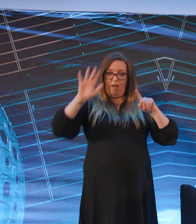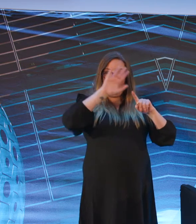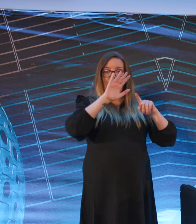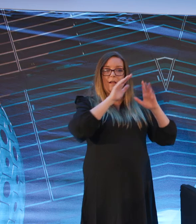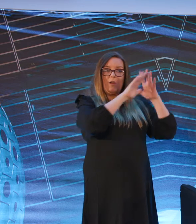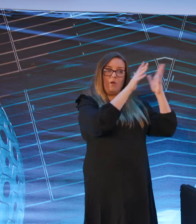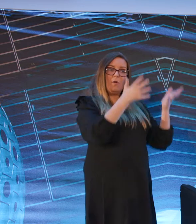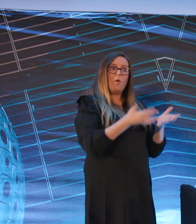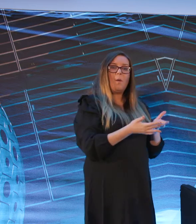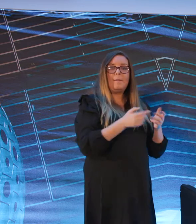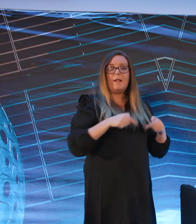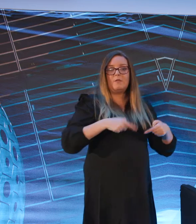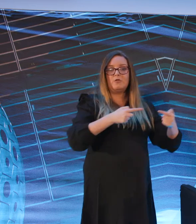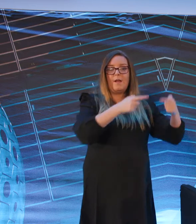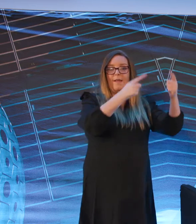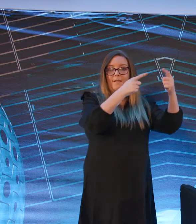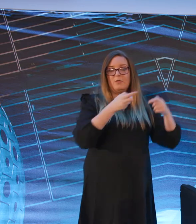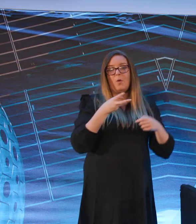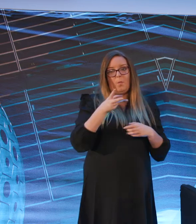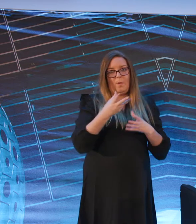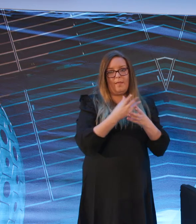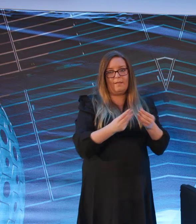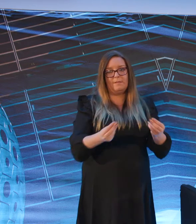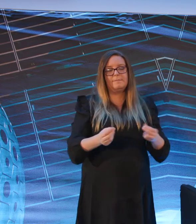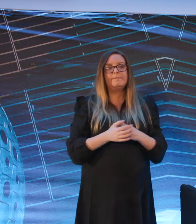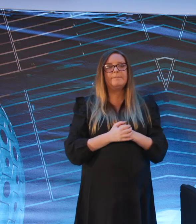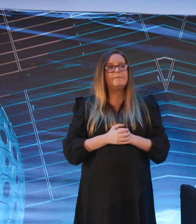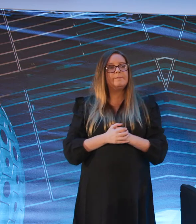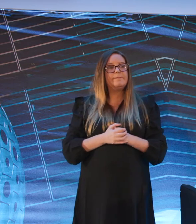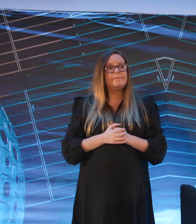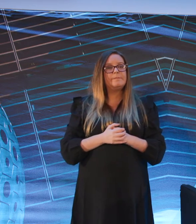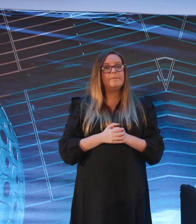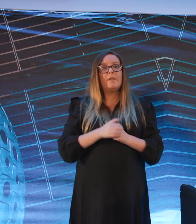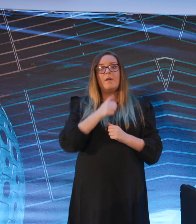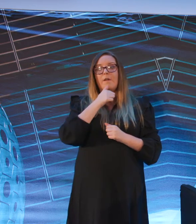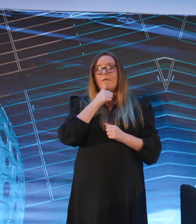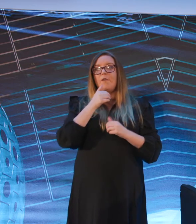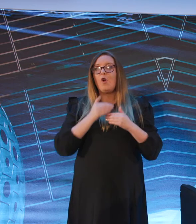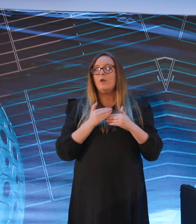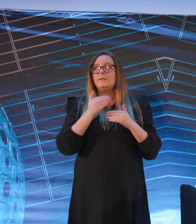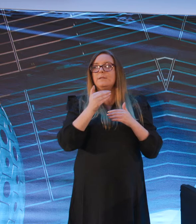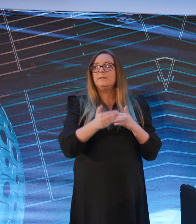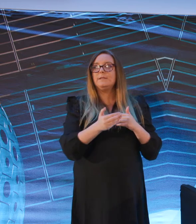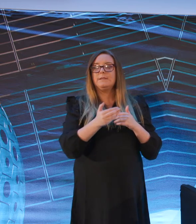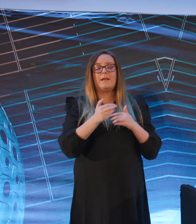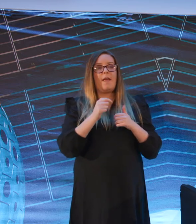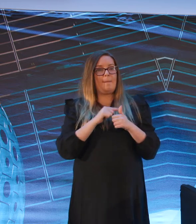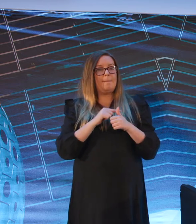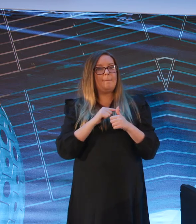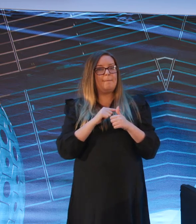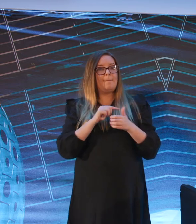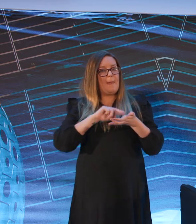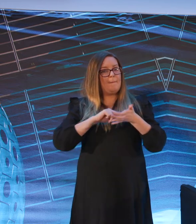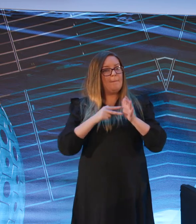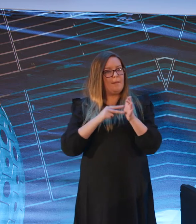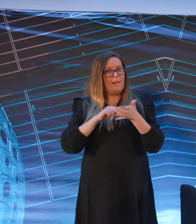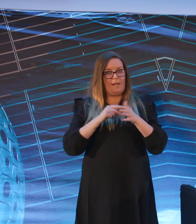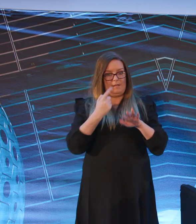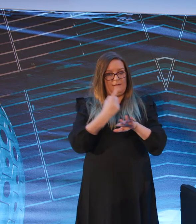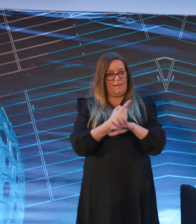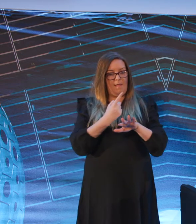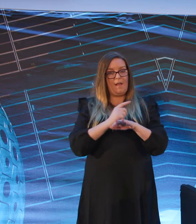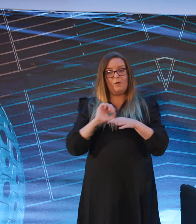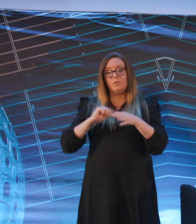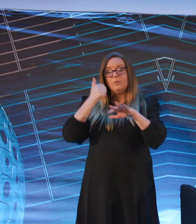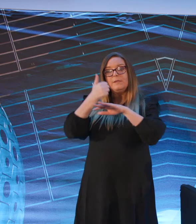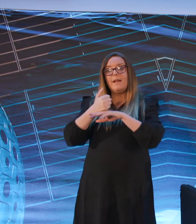workforce challenges. As an initial step, plans are underway to establish a School of